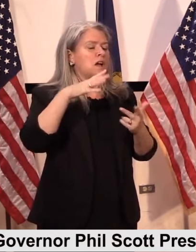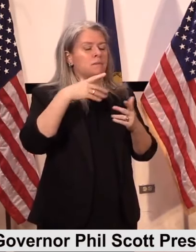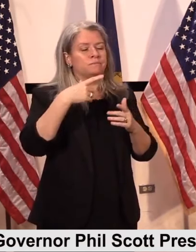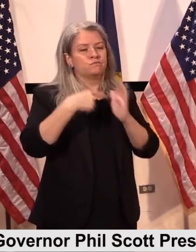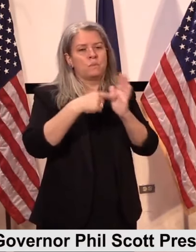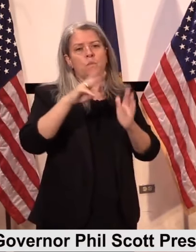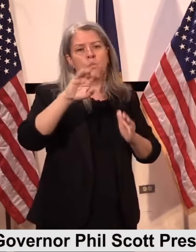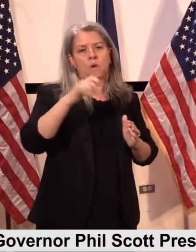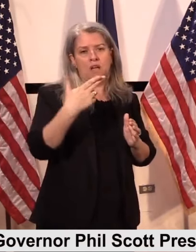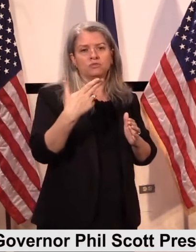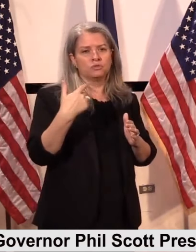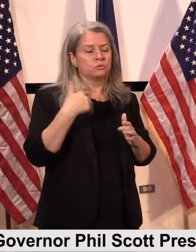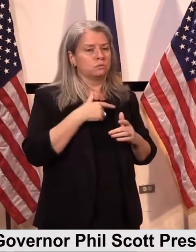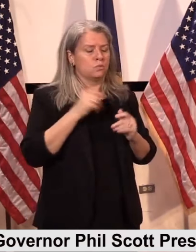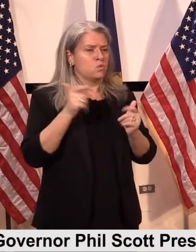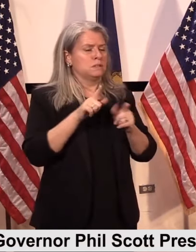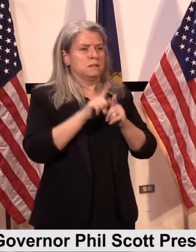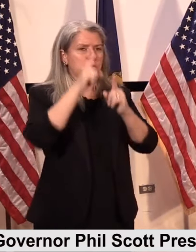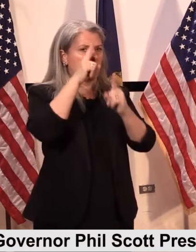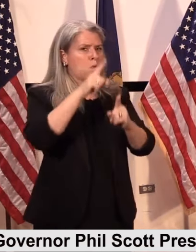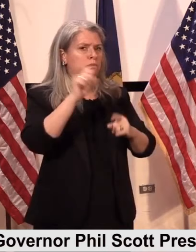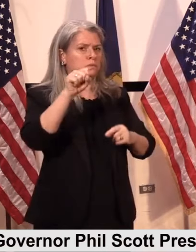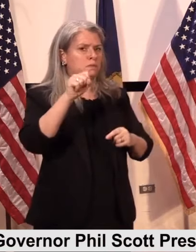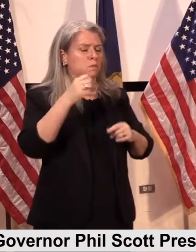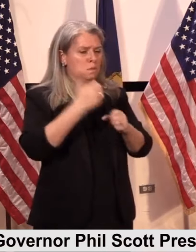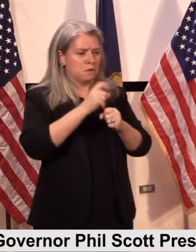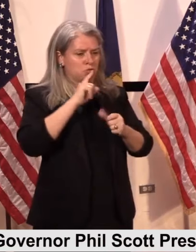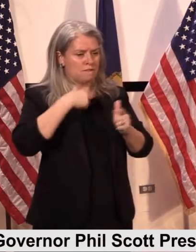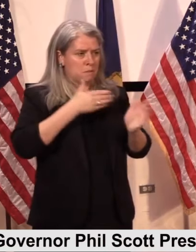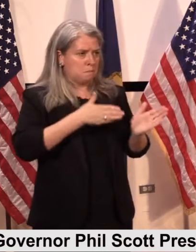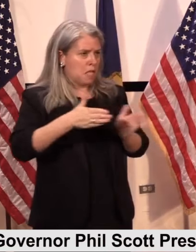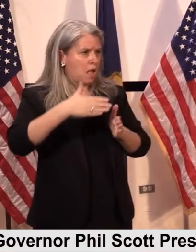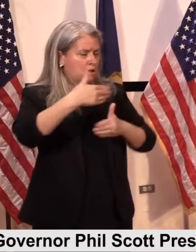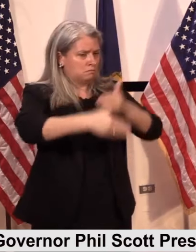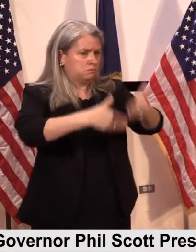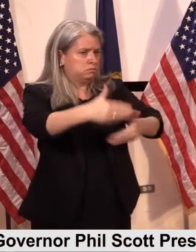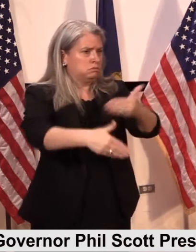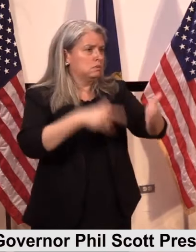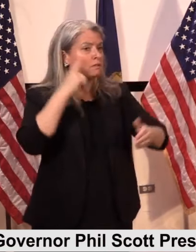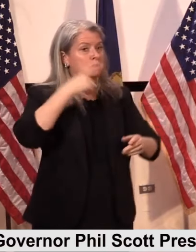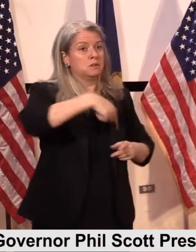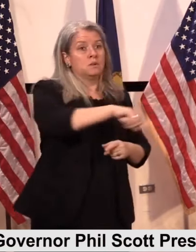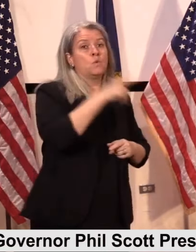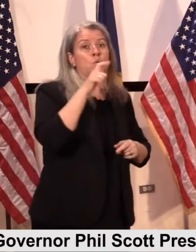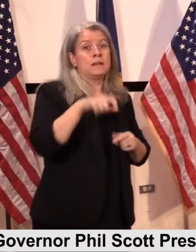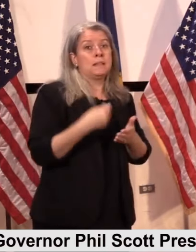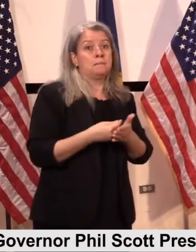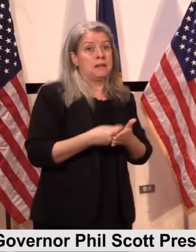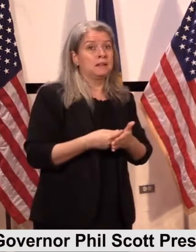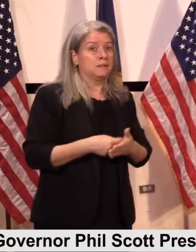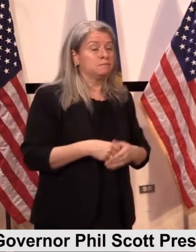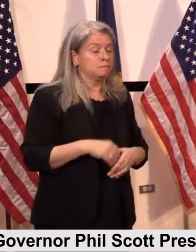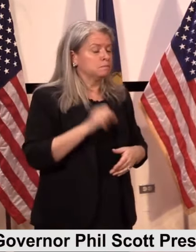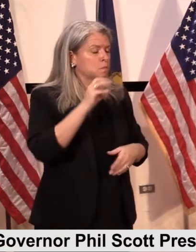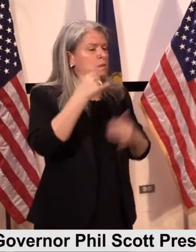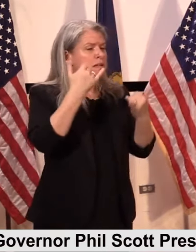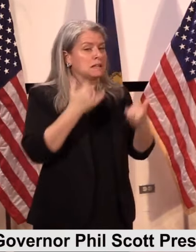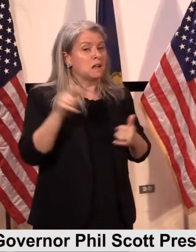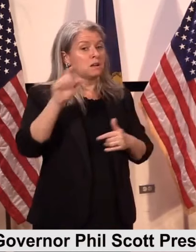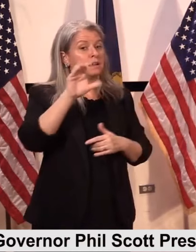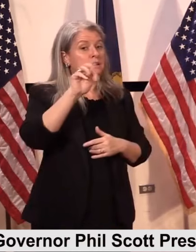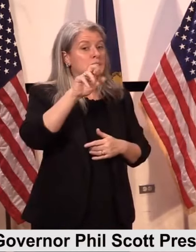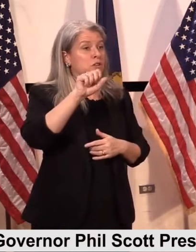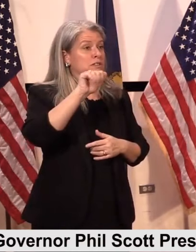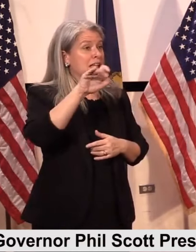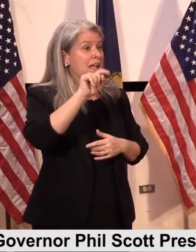same goal. We want to make sure that there's a path forward for anyone needing money. So with this next provision in the CARES Act, I